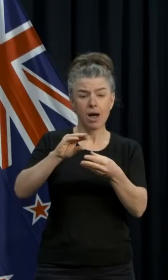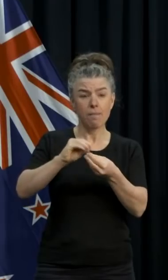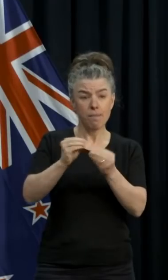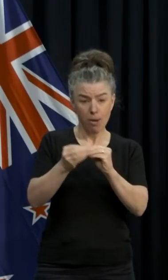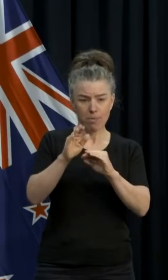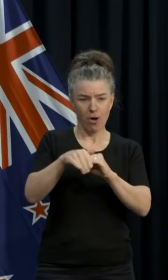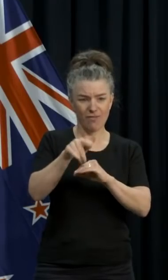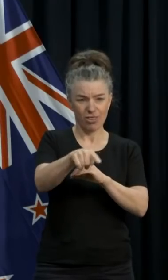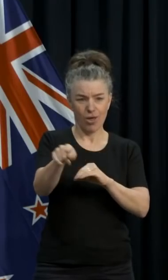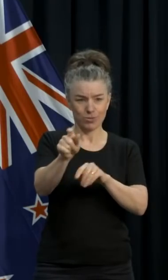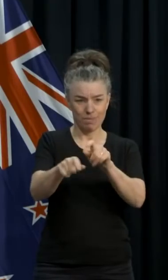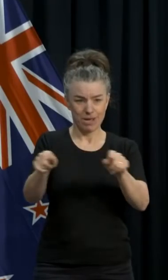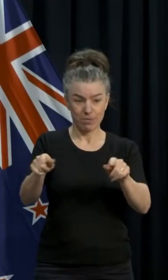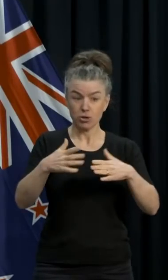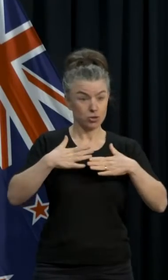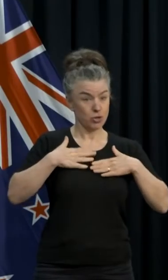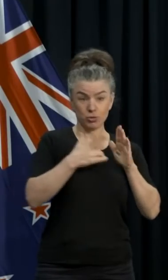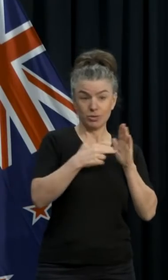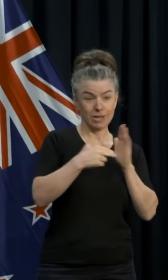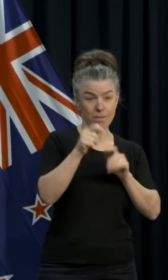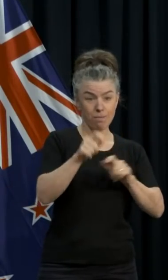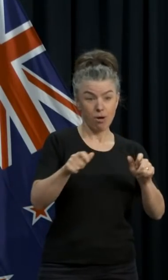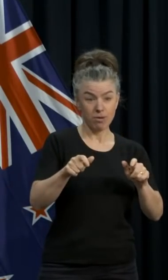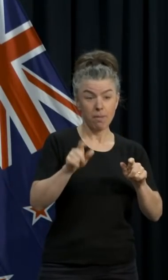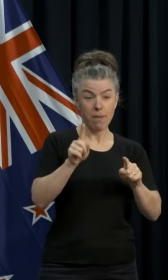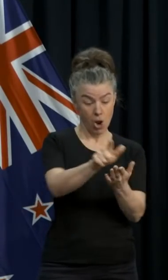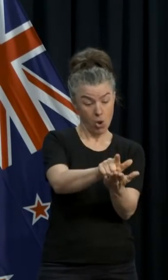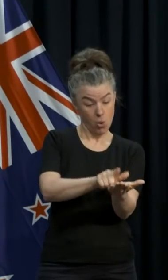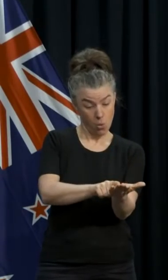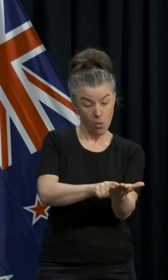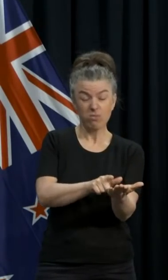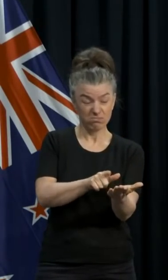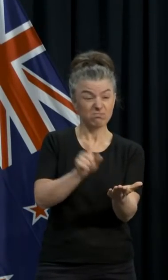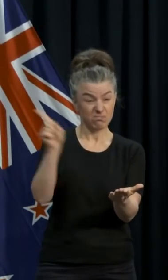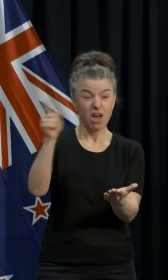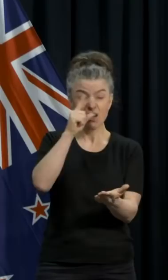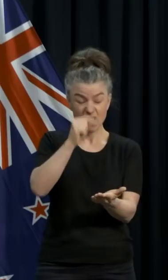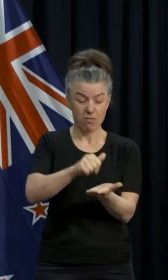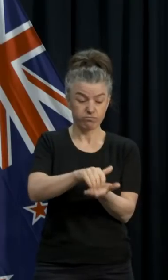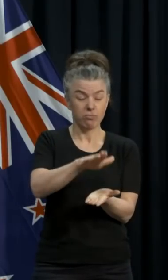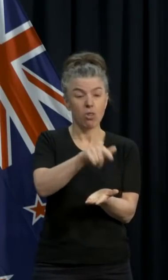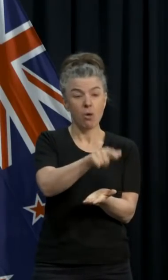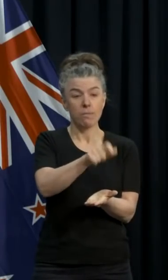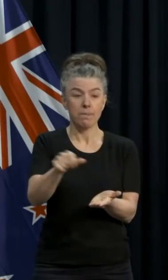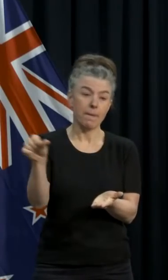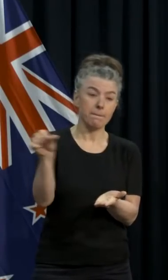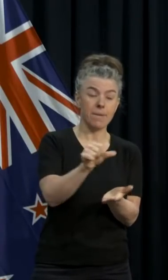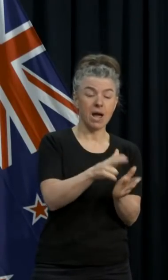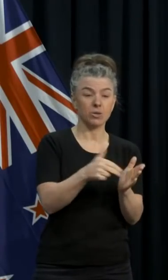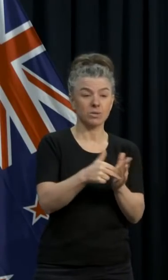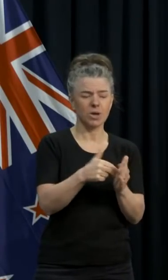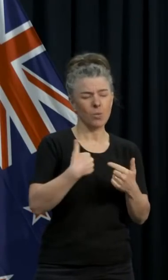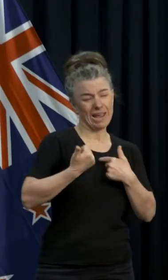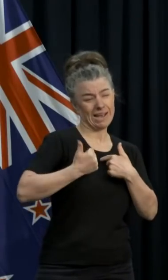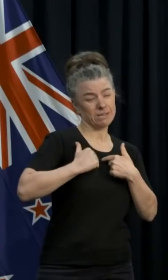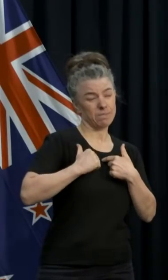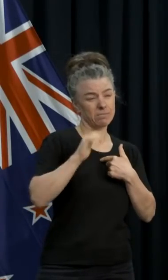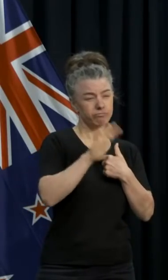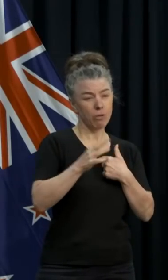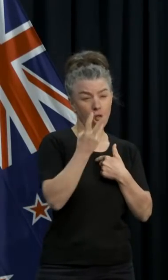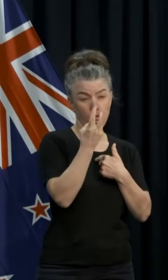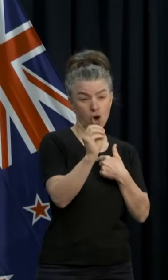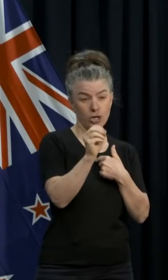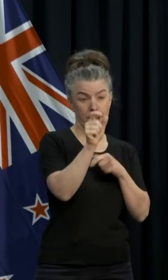problems. They are, however, within their legal right to do what they are doing. We are expecting around 30